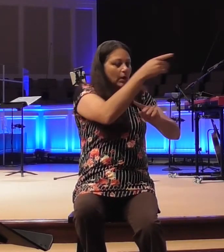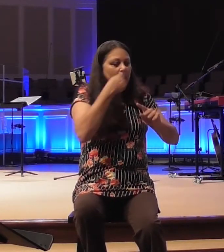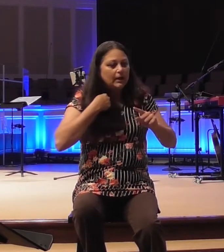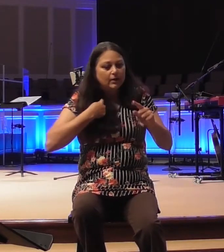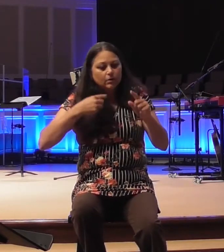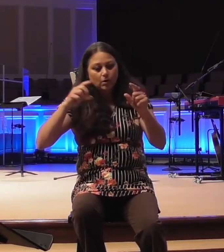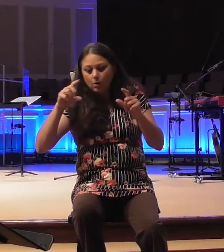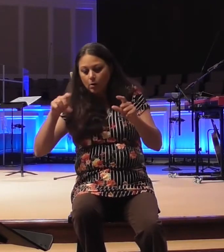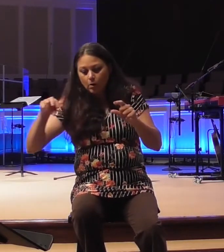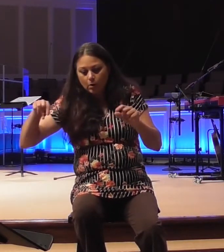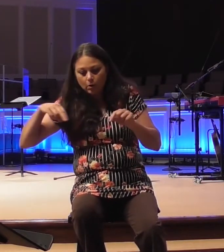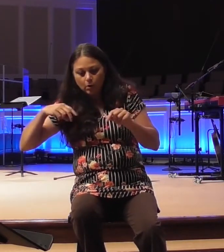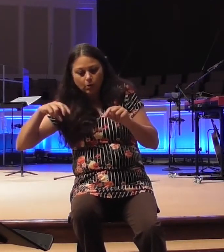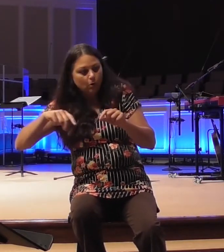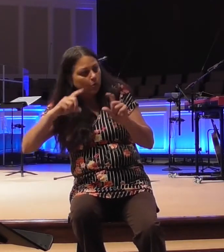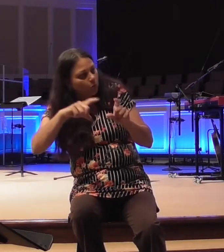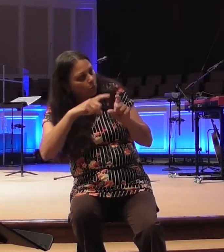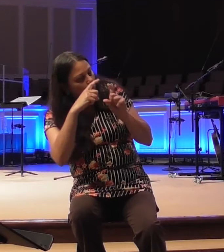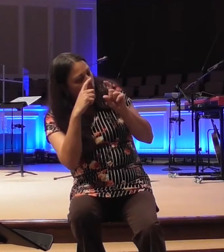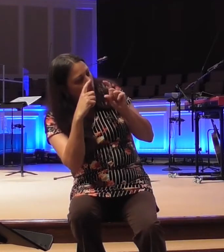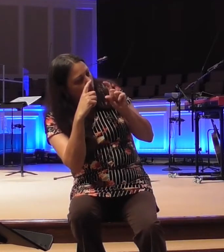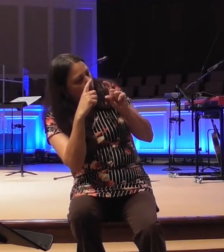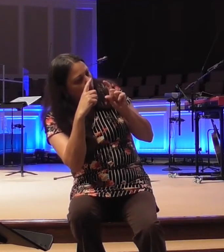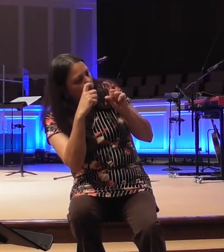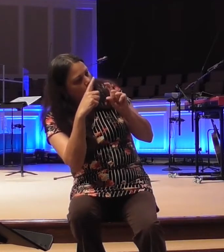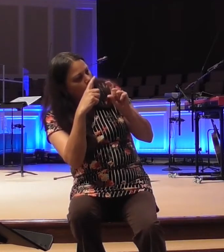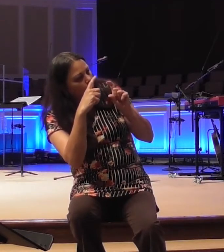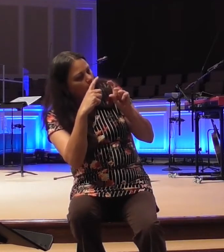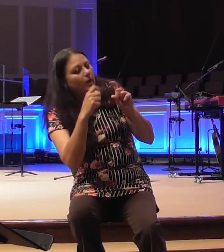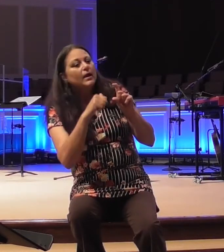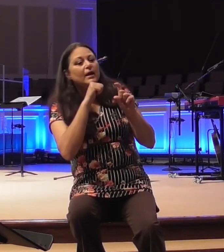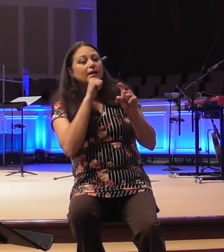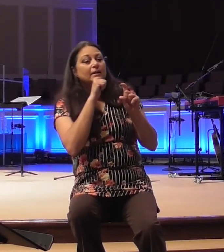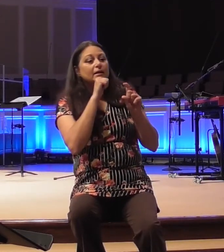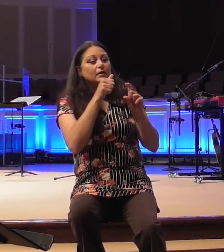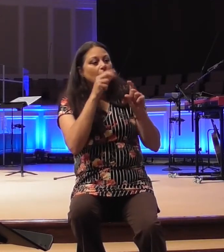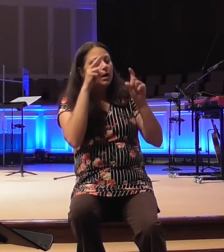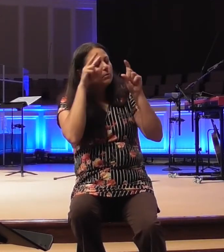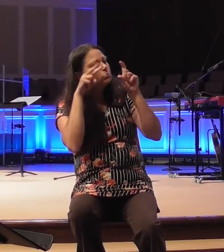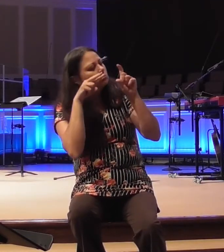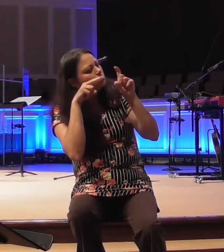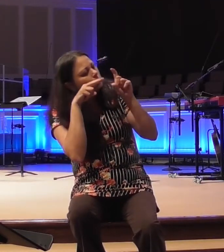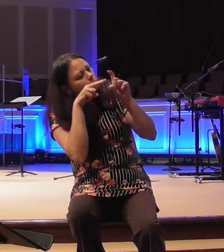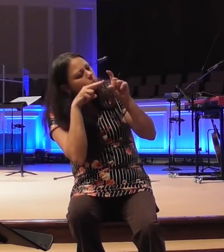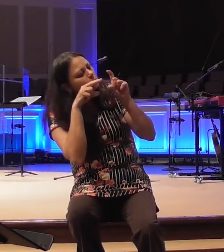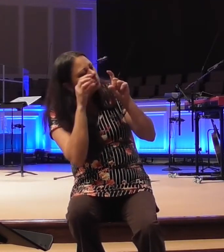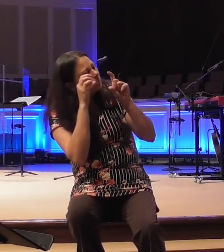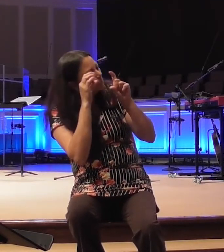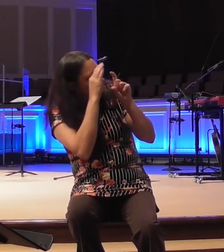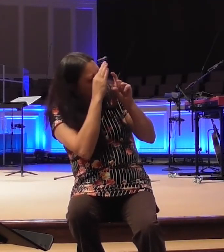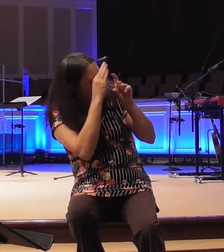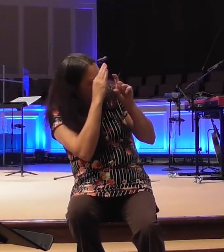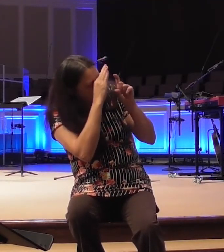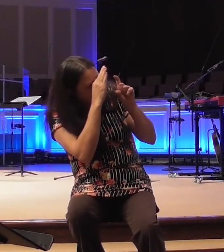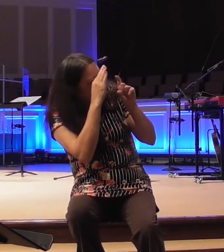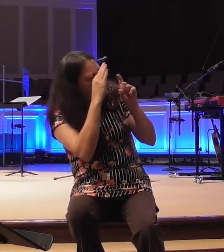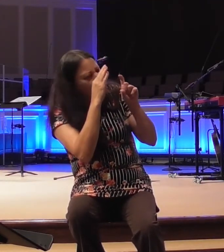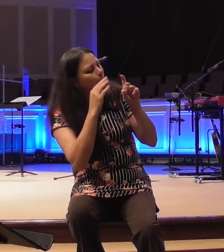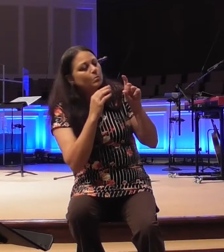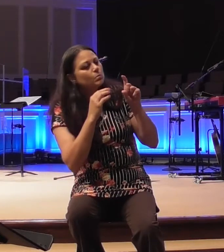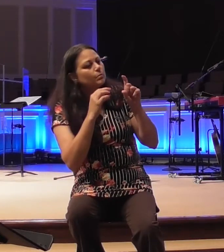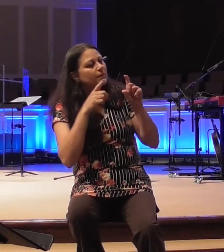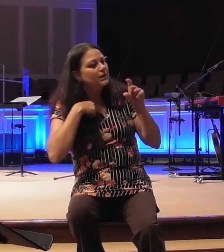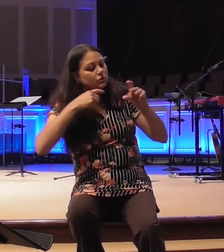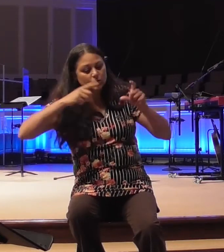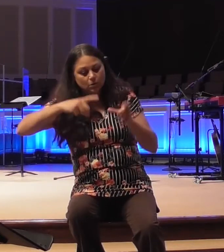high, and snapped it. He didn't even look through the viewfinder. He knew if he didn't snap it then, he would never get the picture, and that's